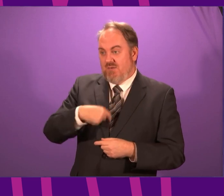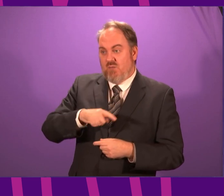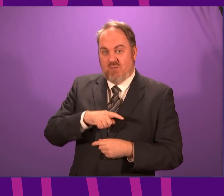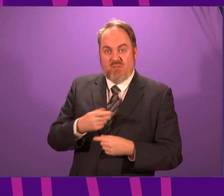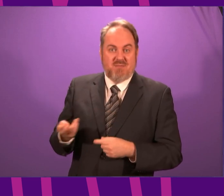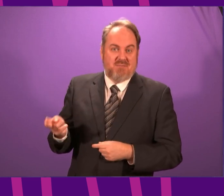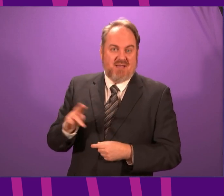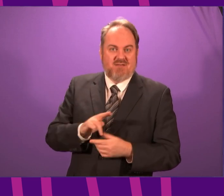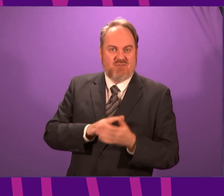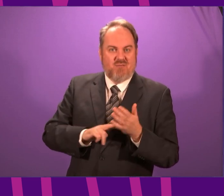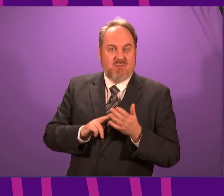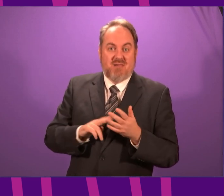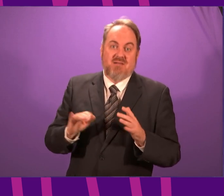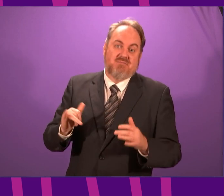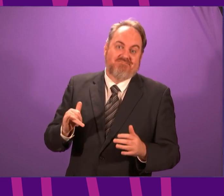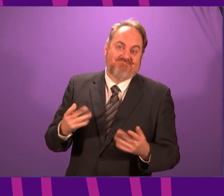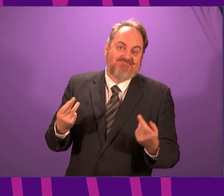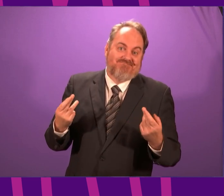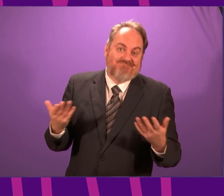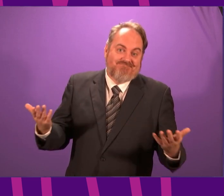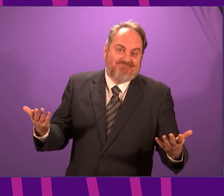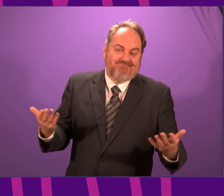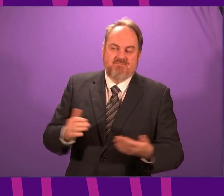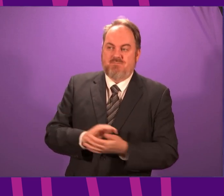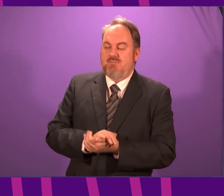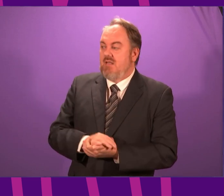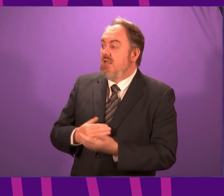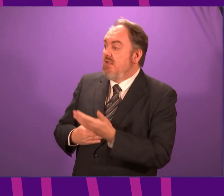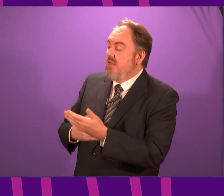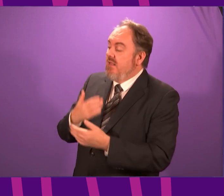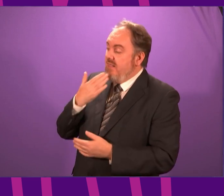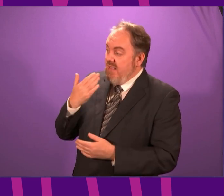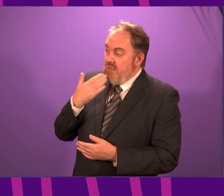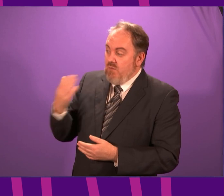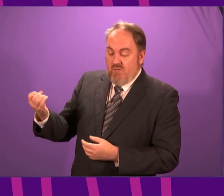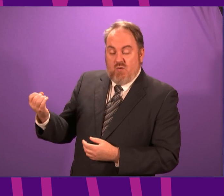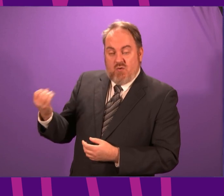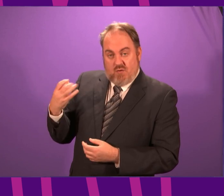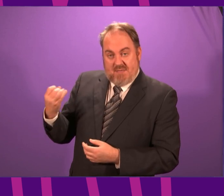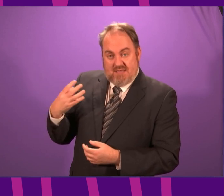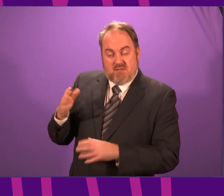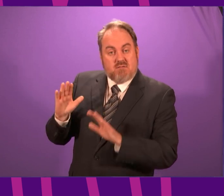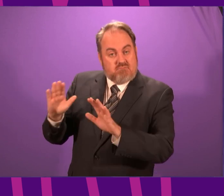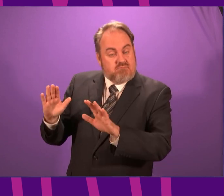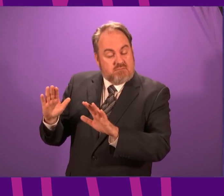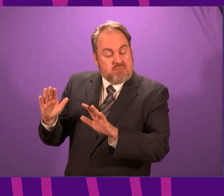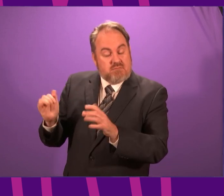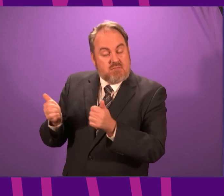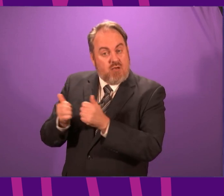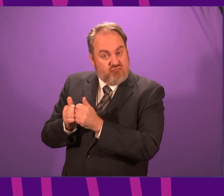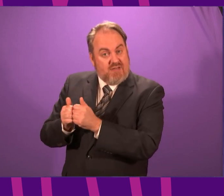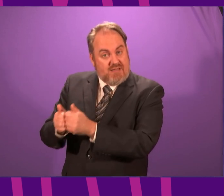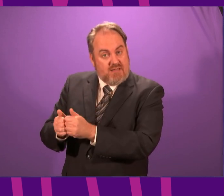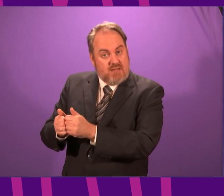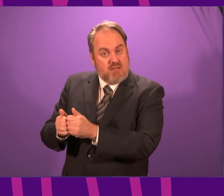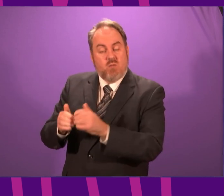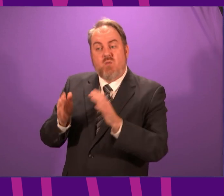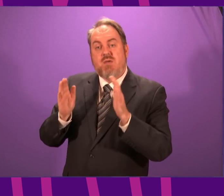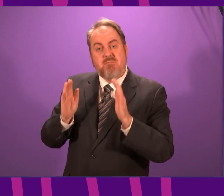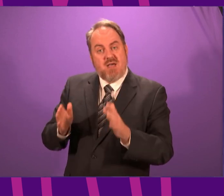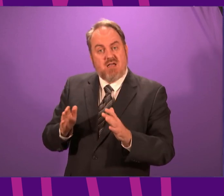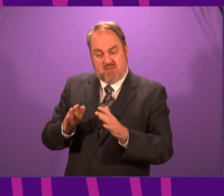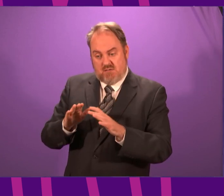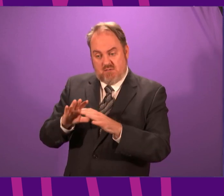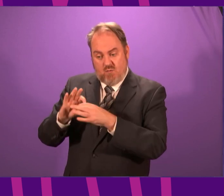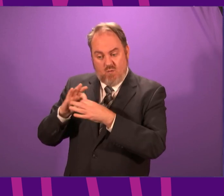message. Brian Whittle. Can I thank the First Minister for that intervention? And I absolutely do agree with her that what we need is collectively across